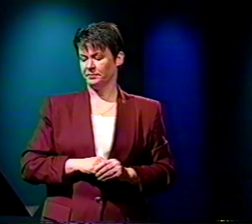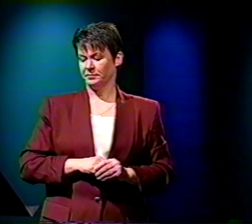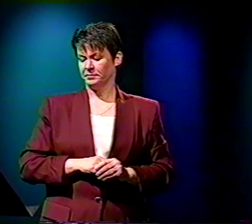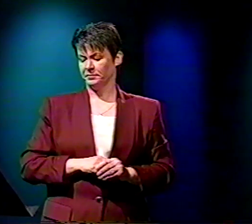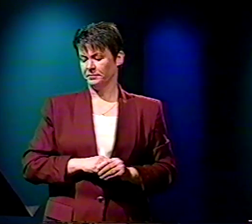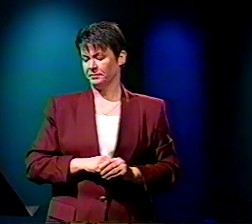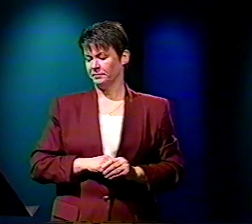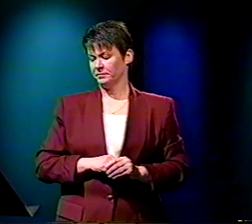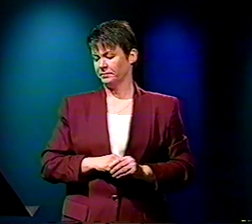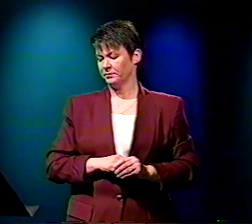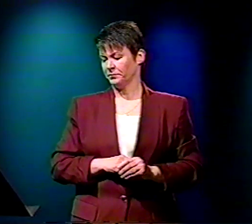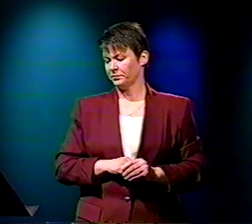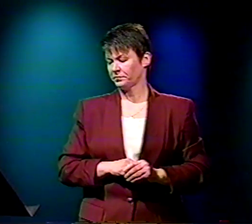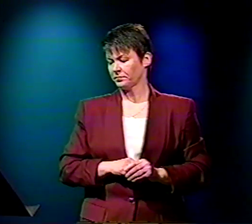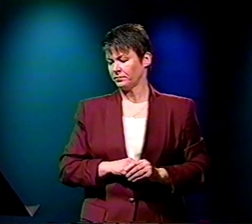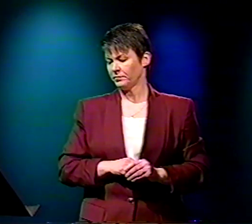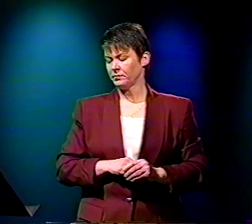grammatical non-manual markers shown on the face.